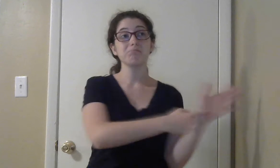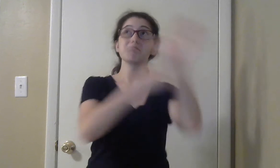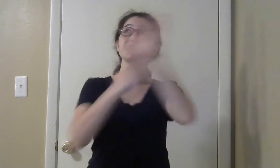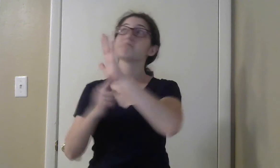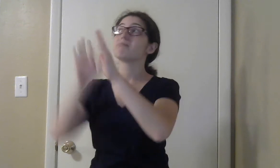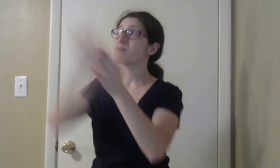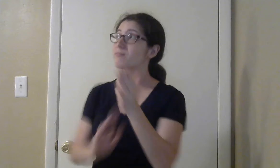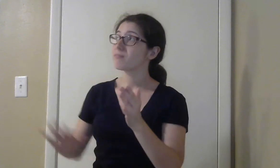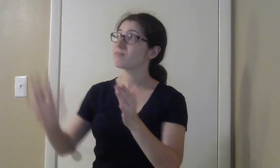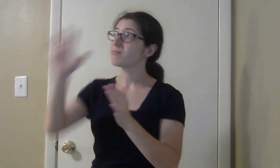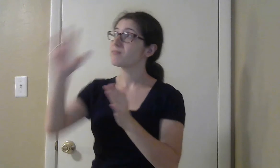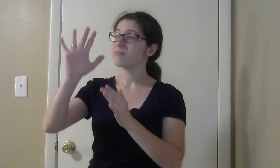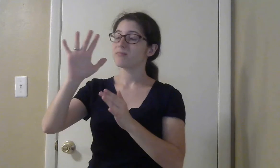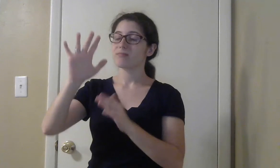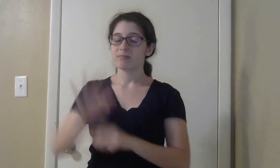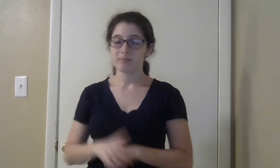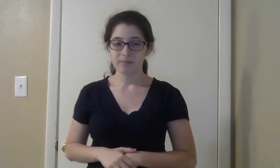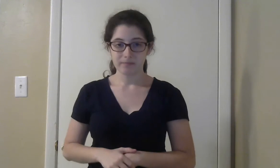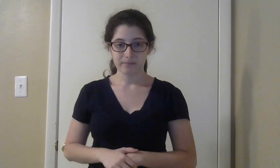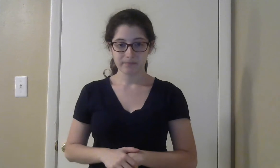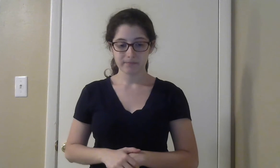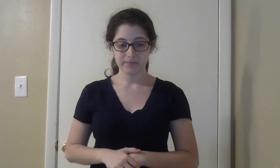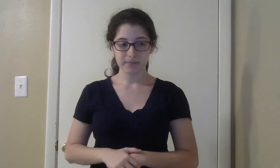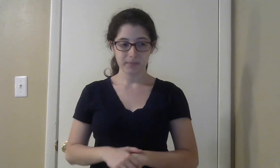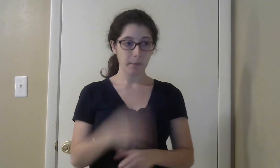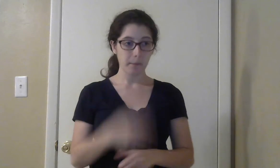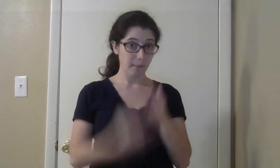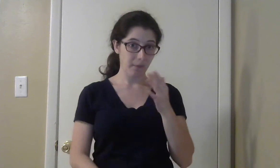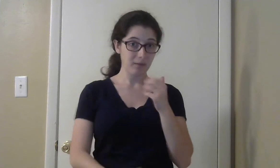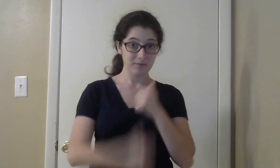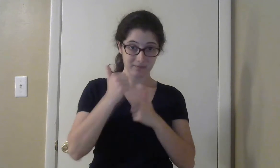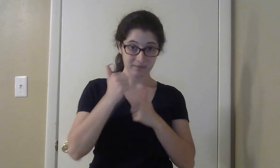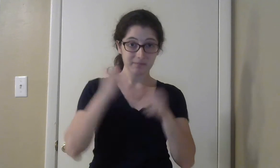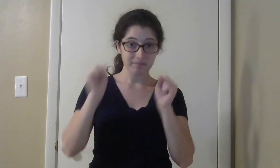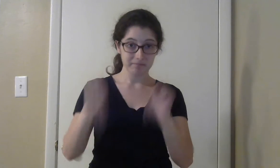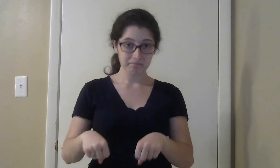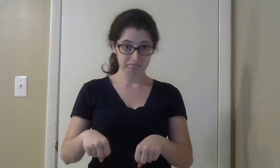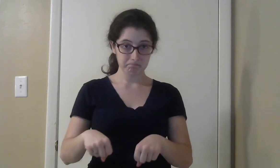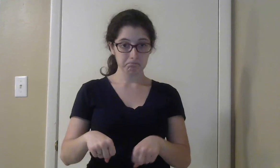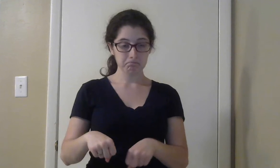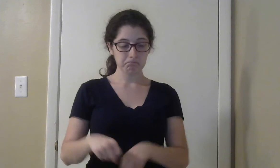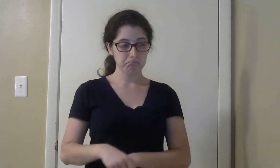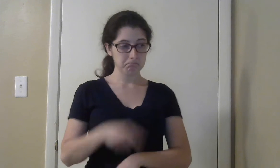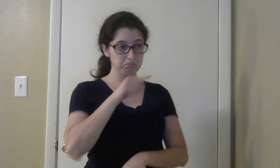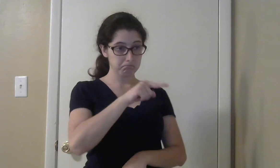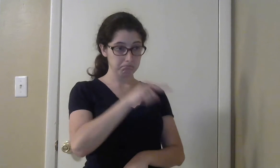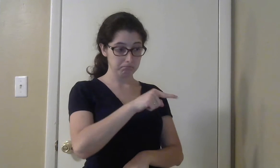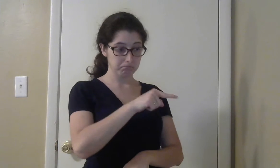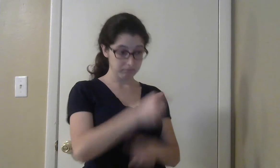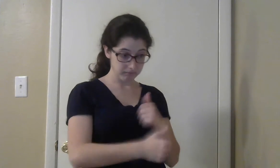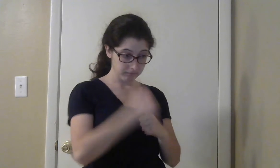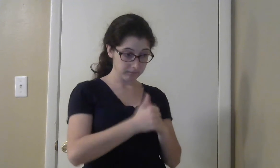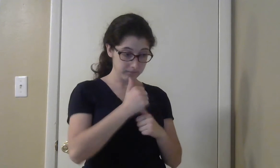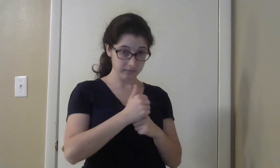their peculiar dangers. The danger of feasting is that we fall in love with the gift. Yes. And